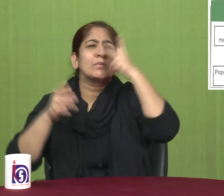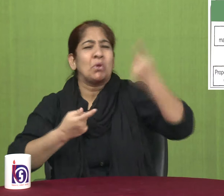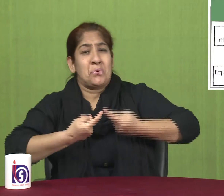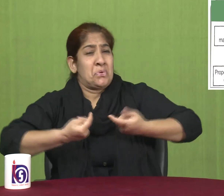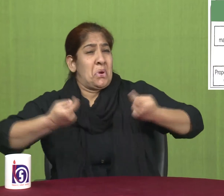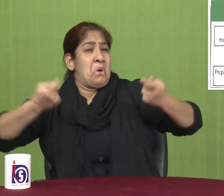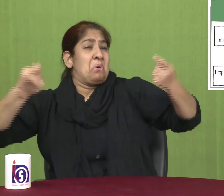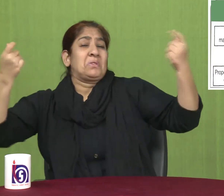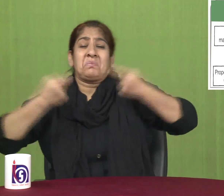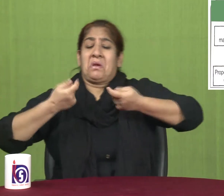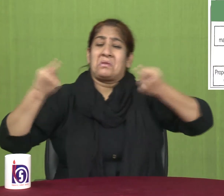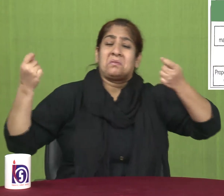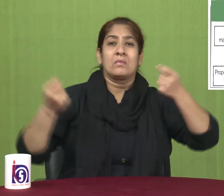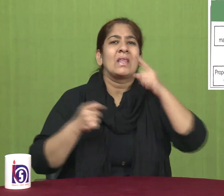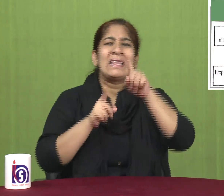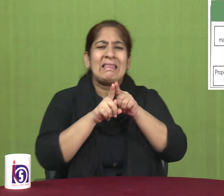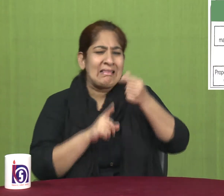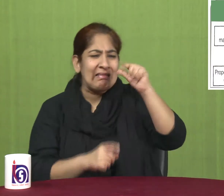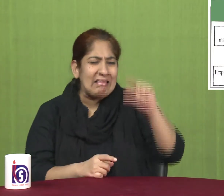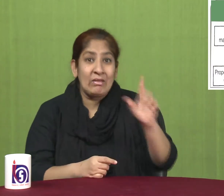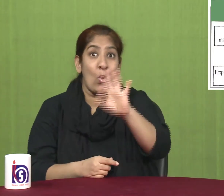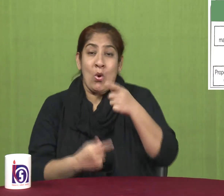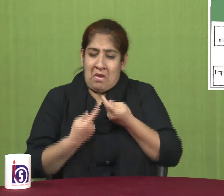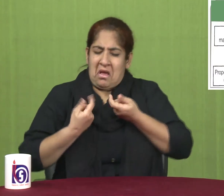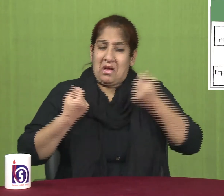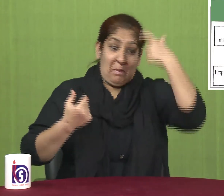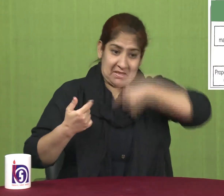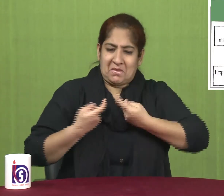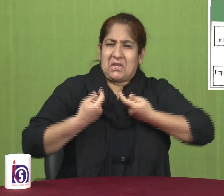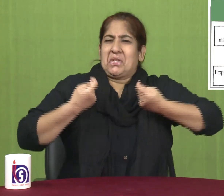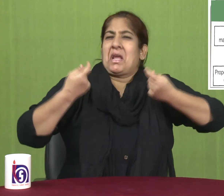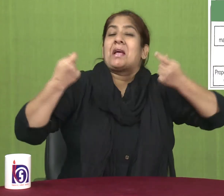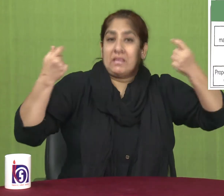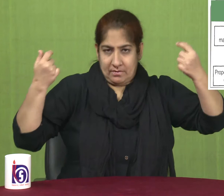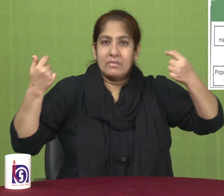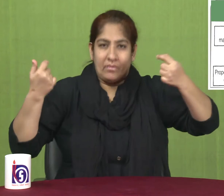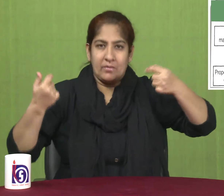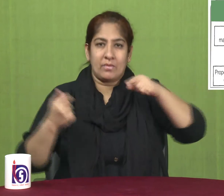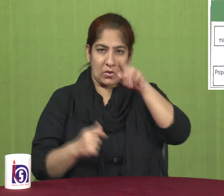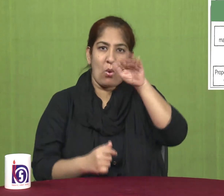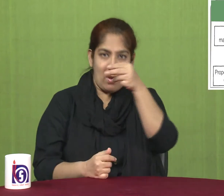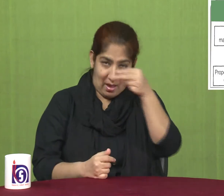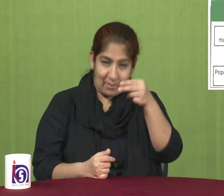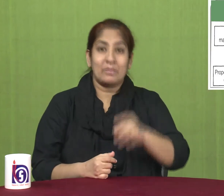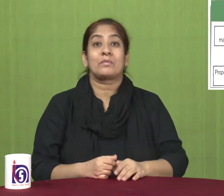wealth. Some people have a really good amount of property, or you can say wealthy